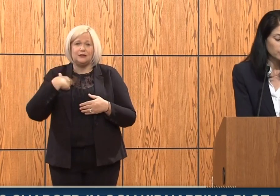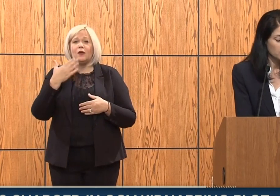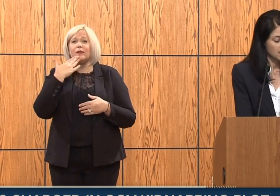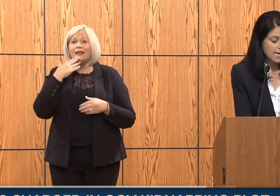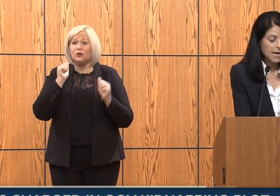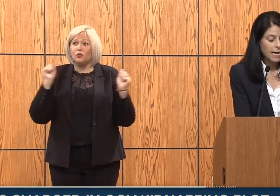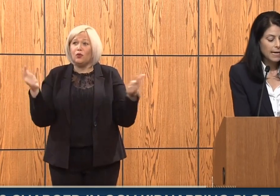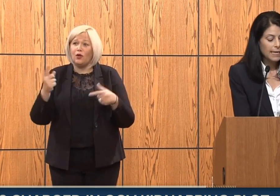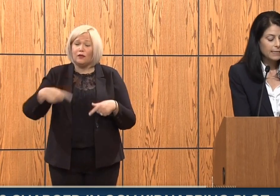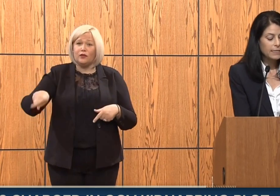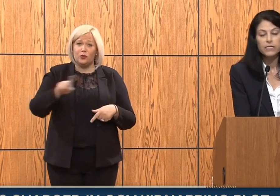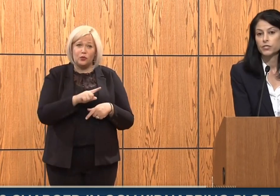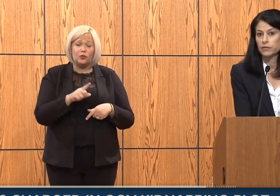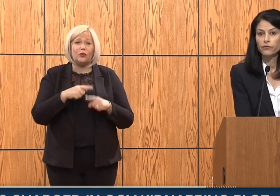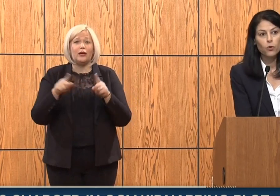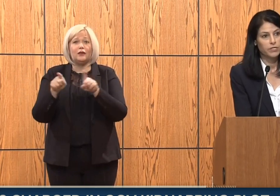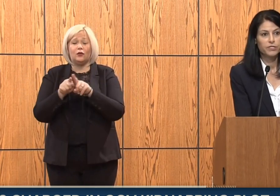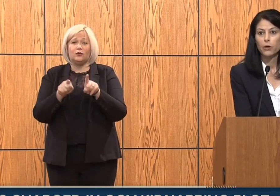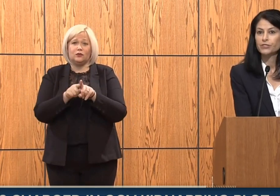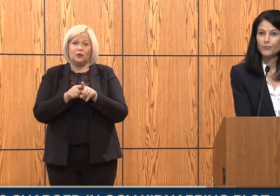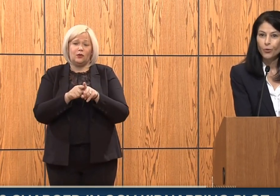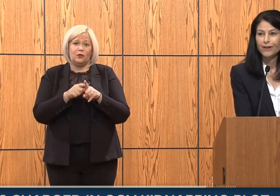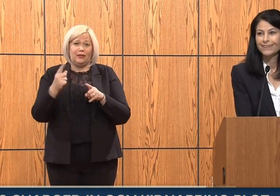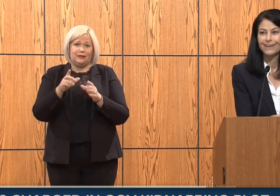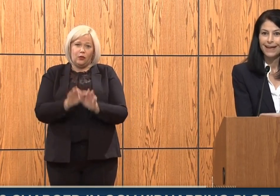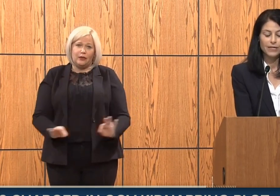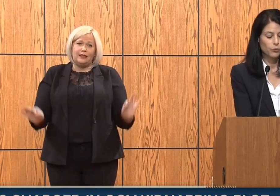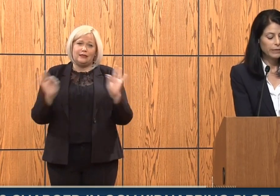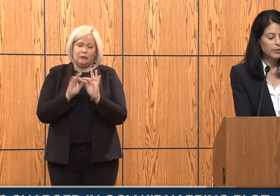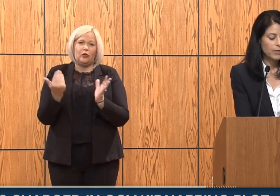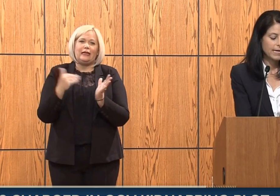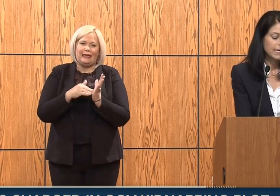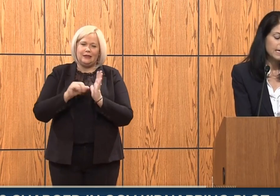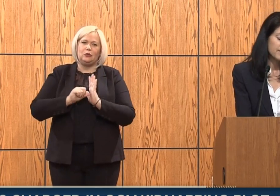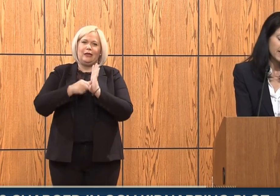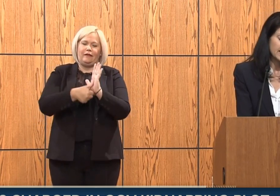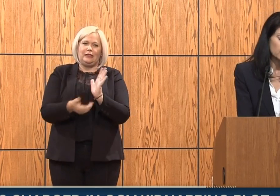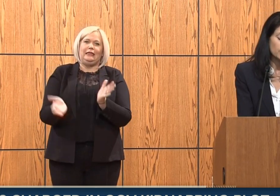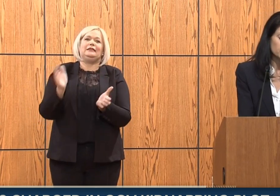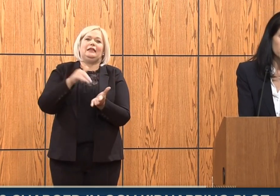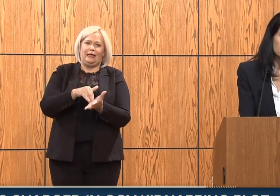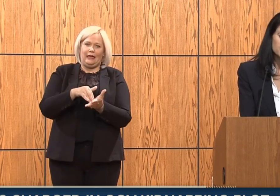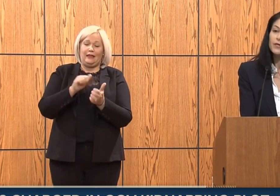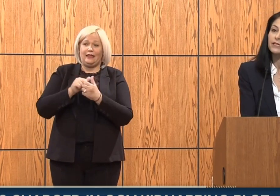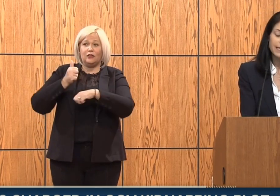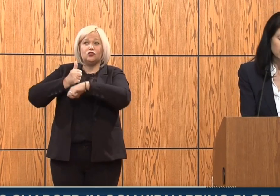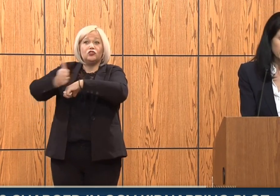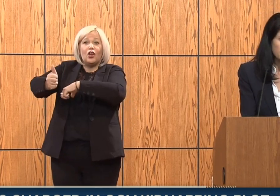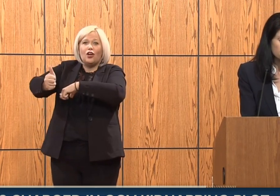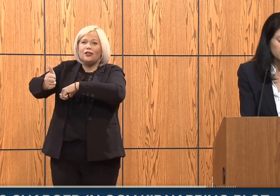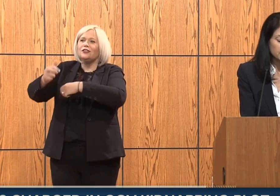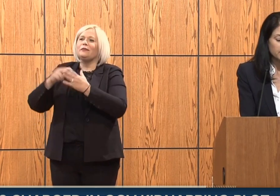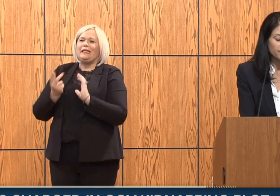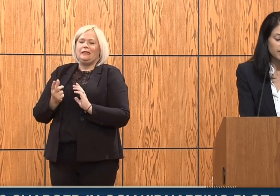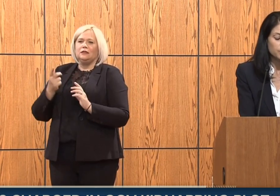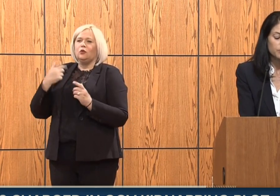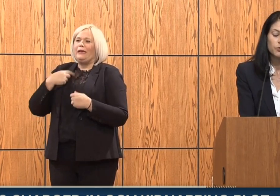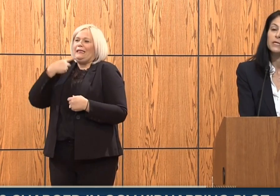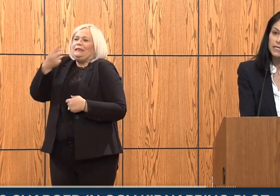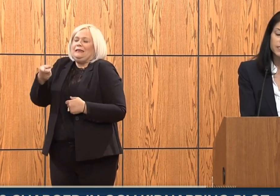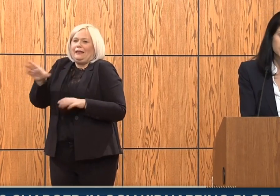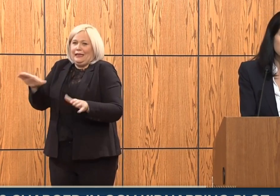thanks to all of you. And in addition, of course, it's always important, again, to reiterate that a criminal charge is merely an allegation